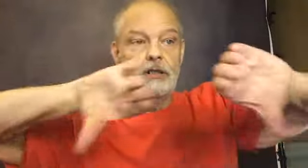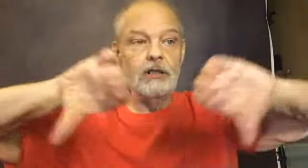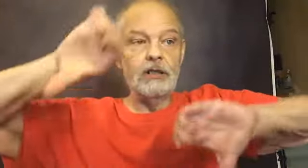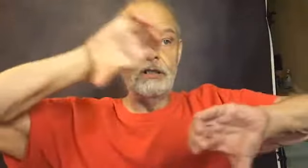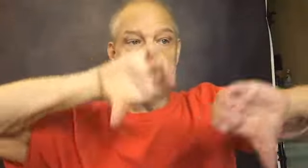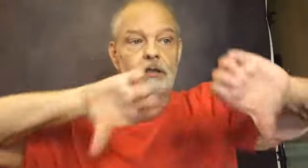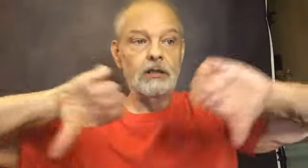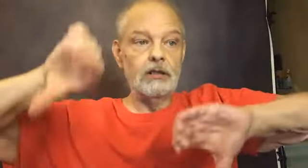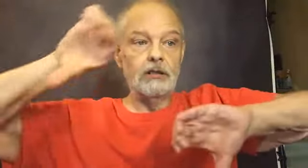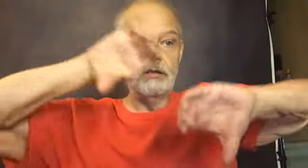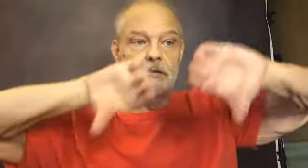chemistry.